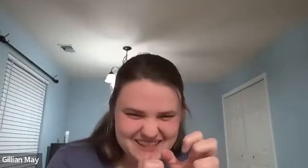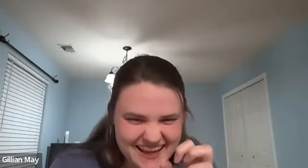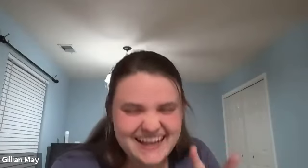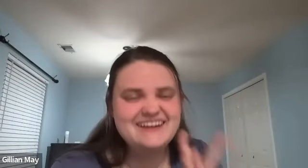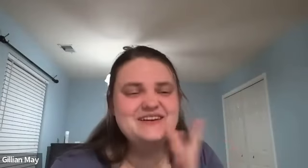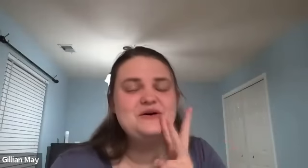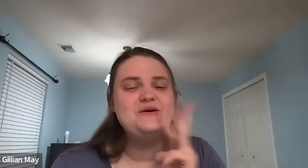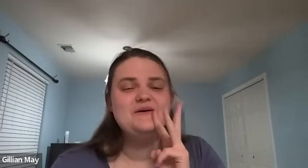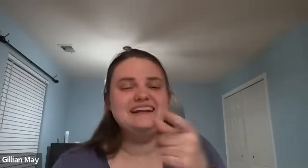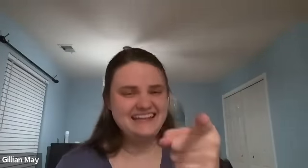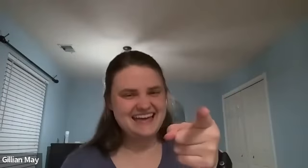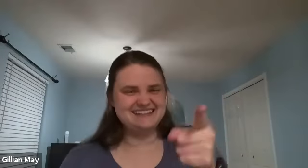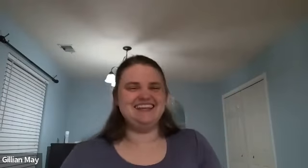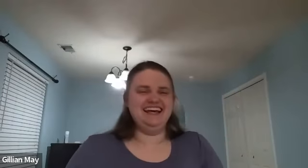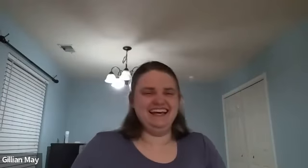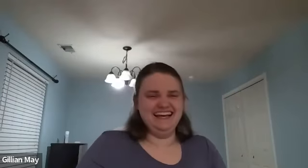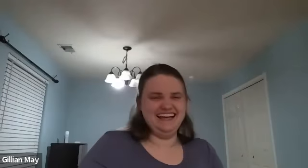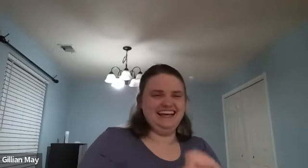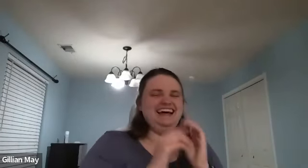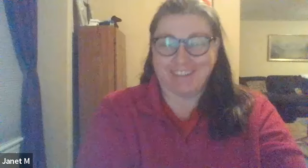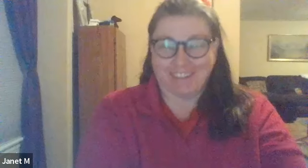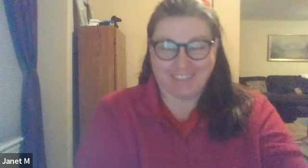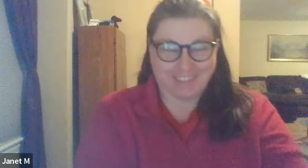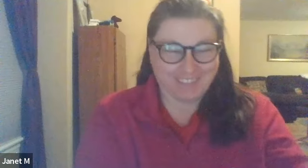close. Water. Yes. Oh.